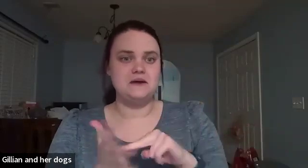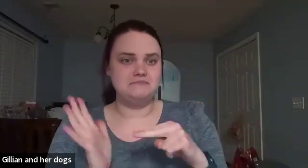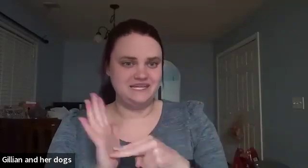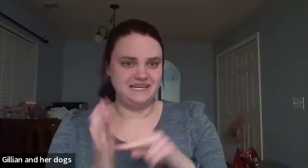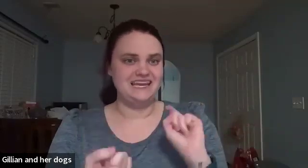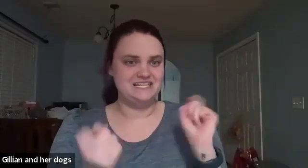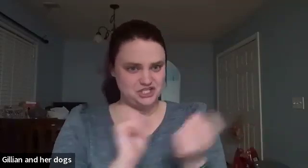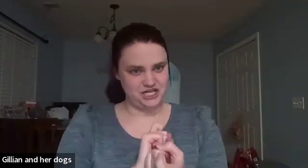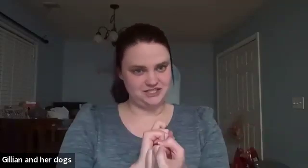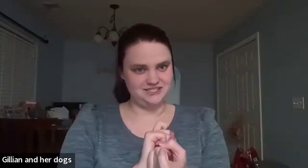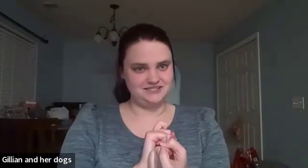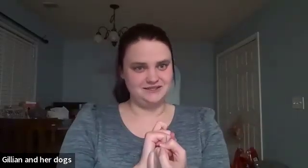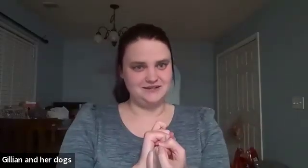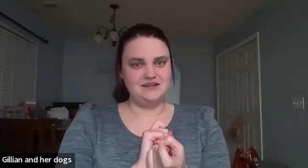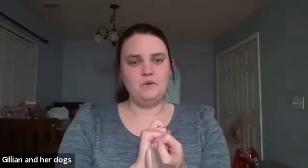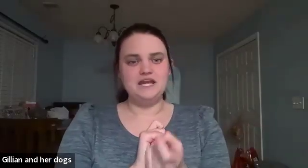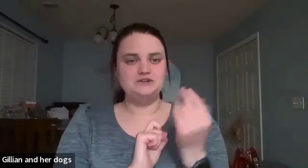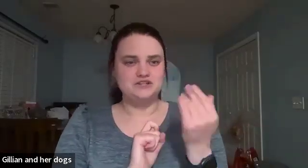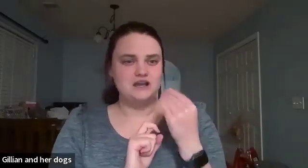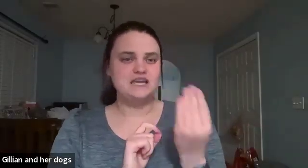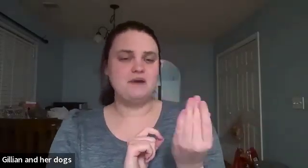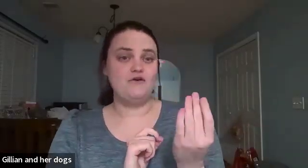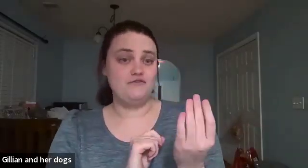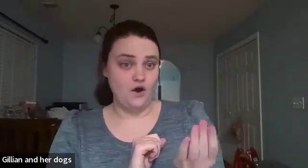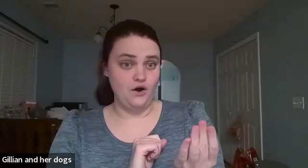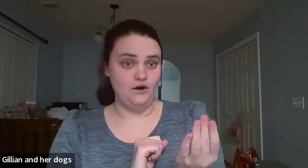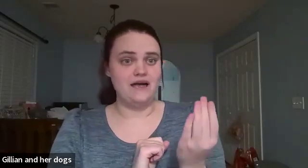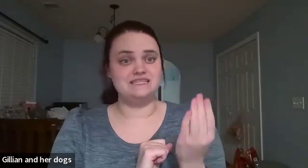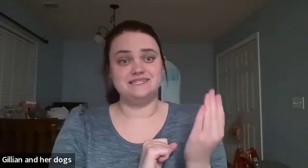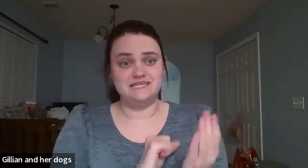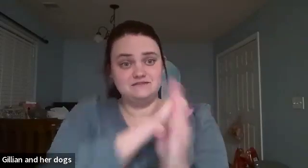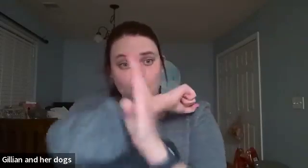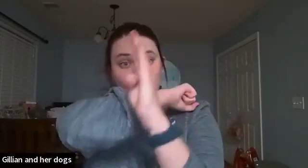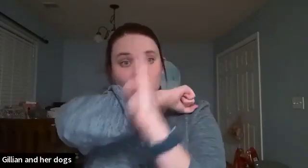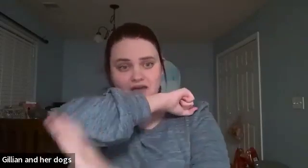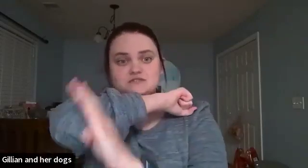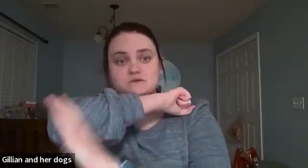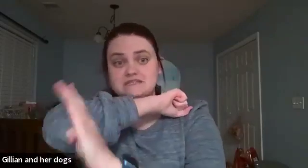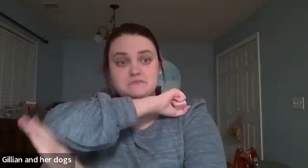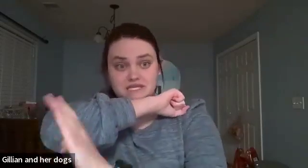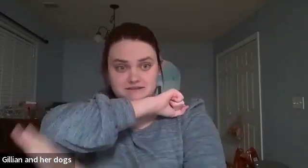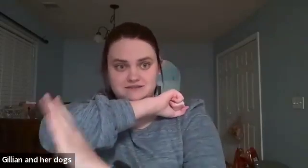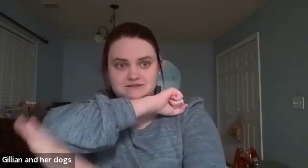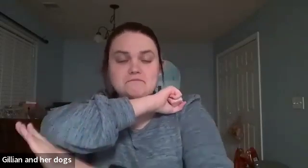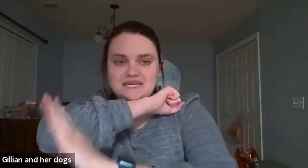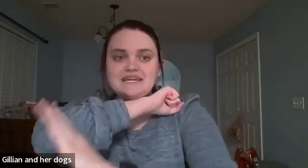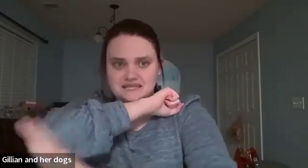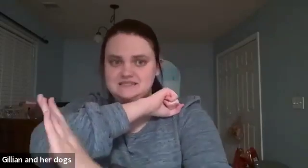the meaning has changed. When you're talking about fall, as in the season fall, that's what this means. The meaning is